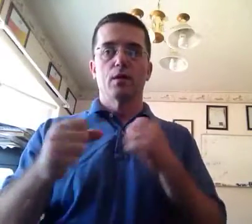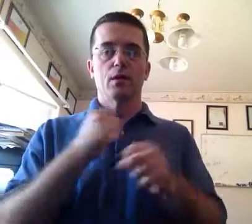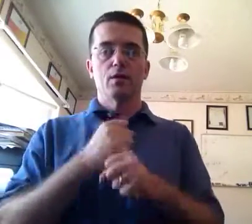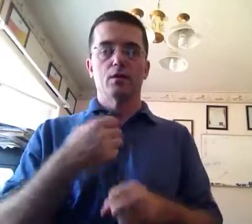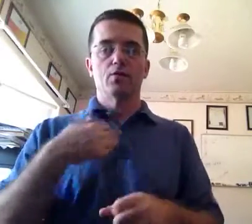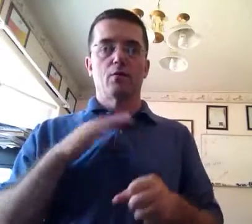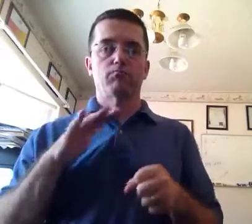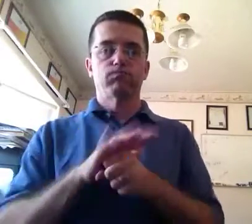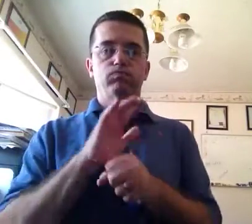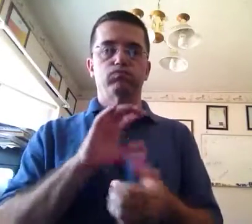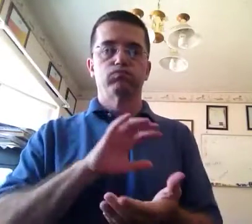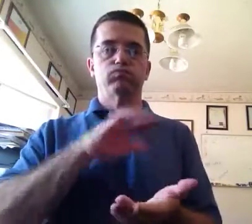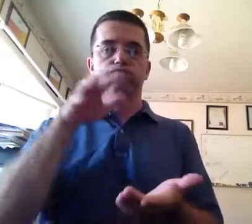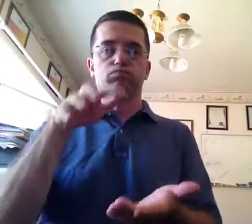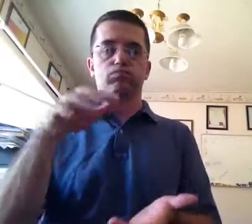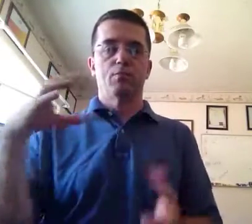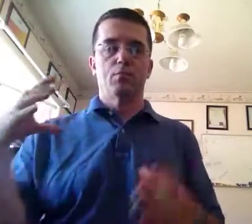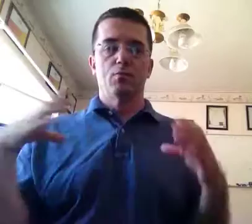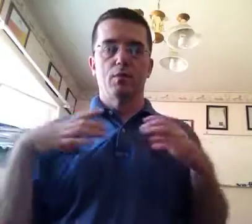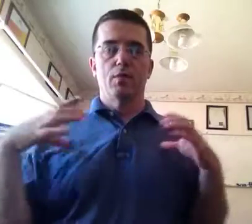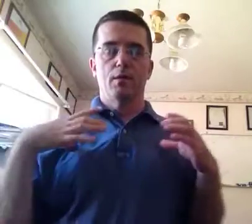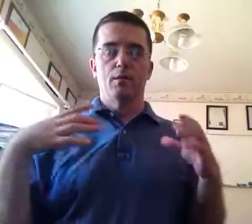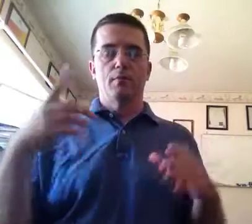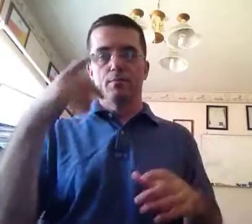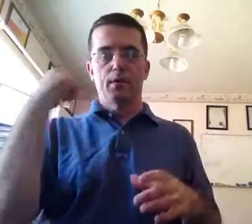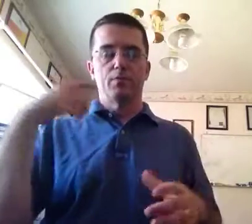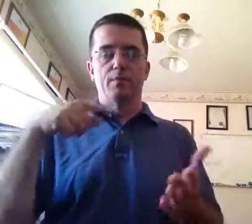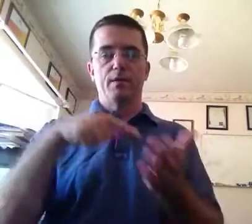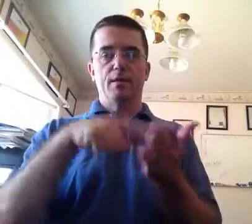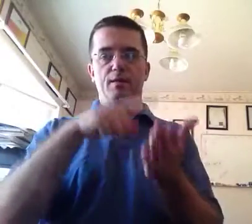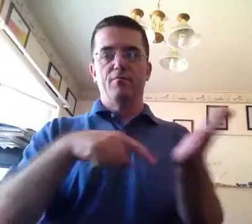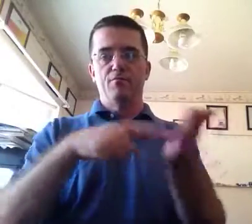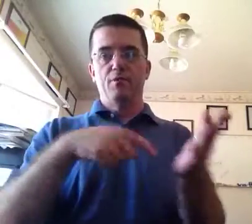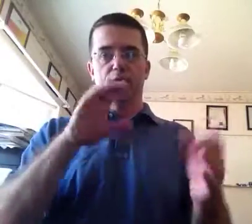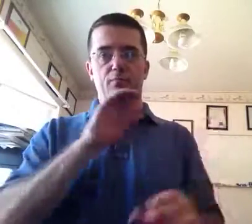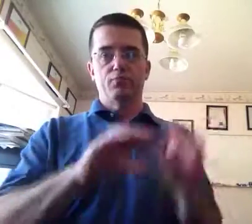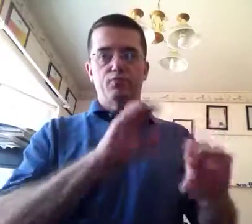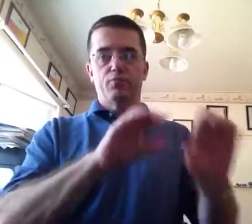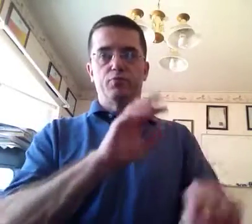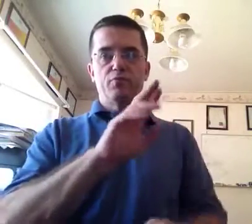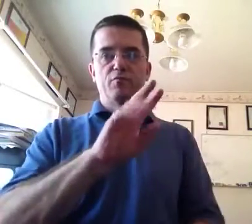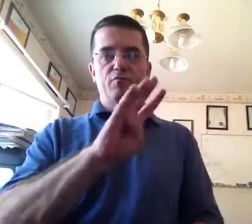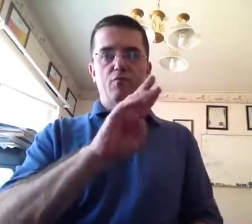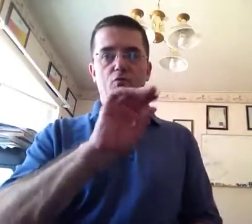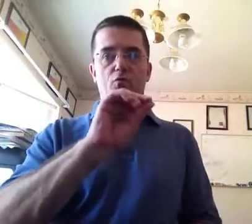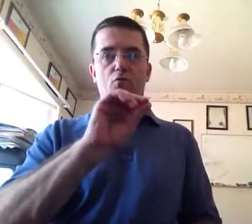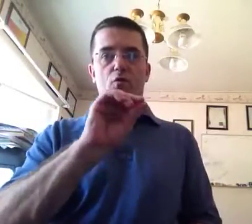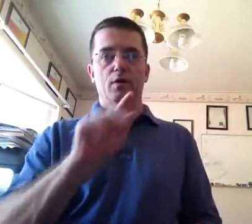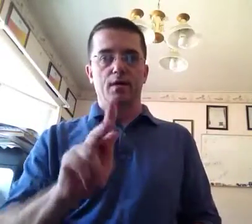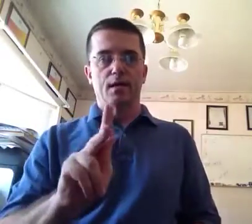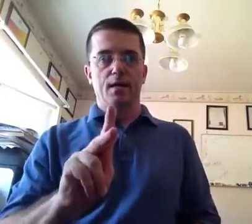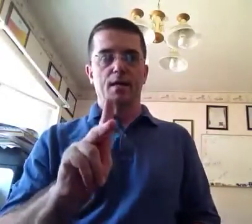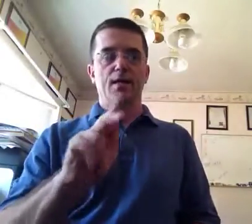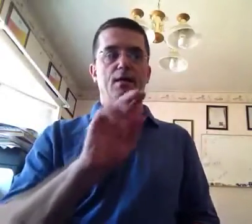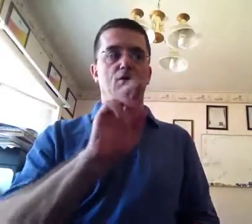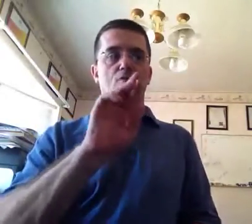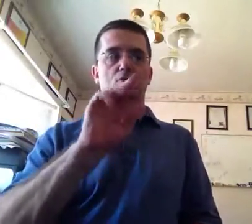plenty of money in retirement because you will have become debt-free and invested into your 401k and Roth IRAs if you listen to me. So 20 years is plenty for you